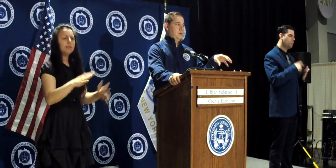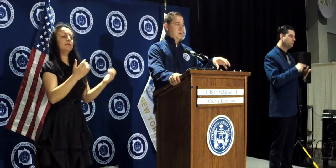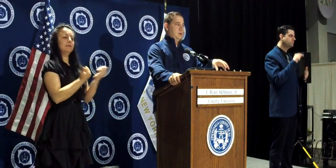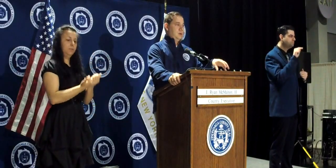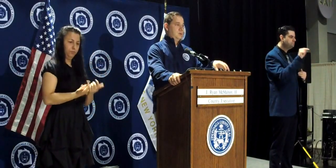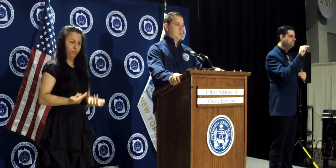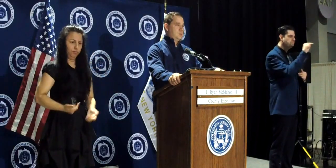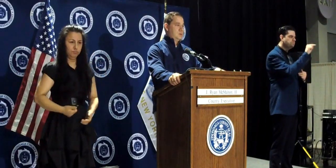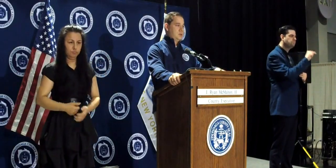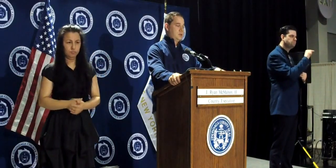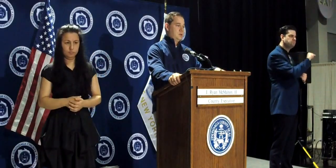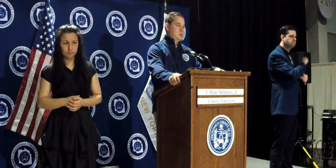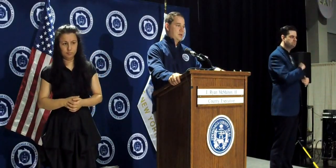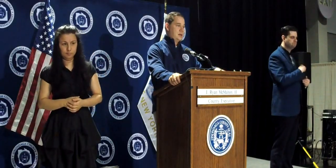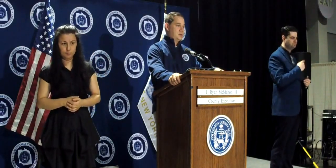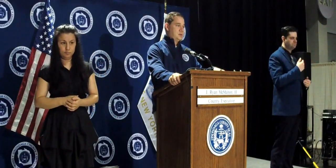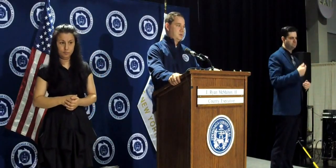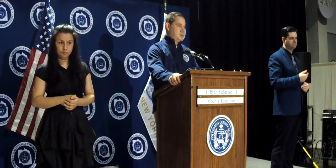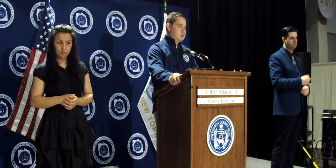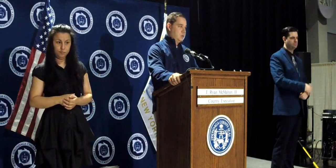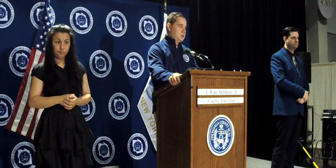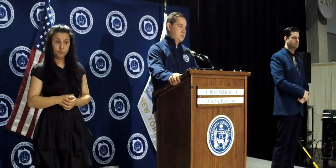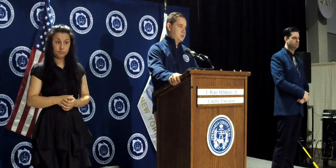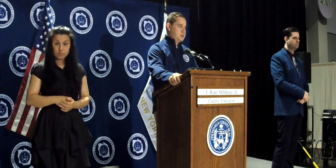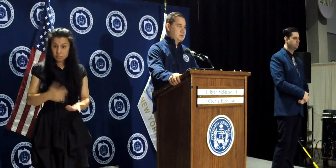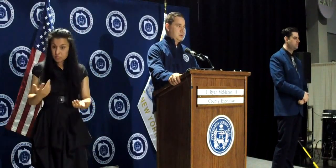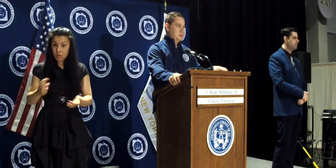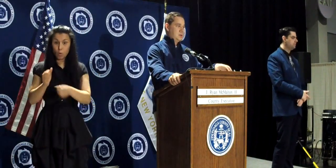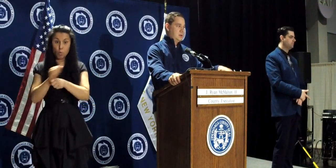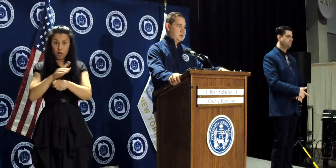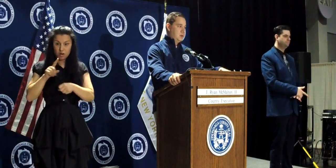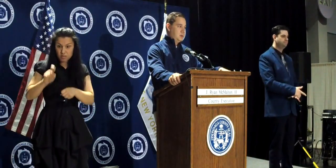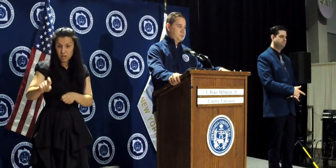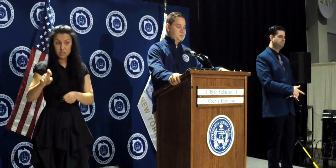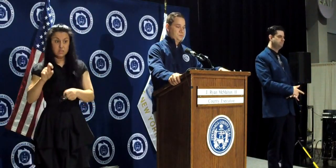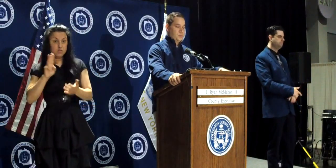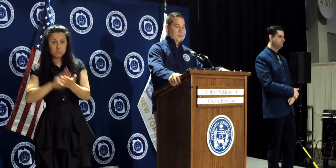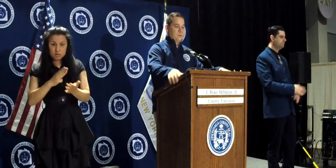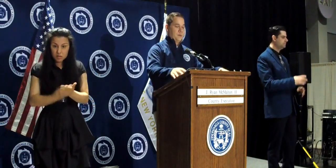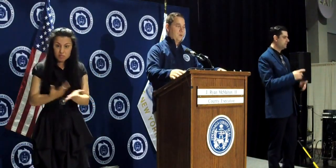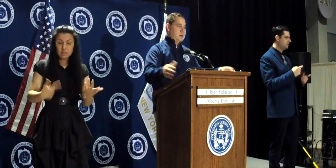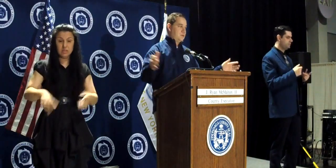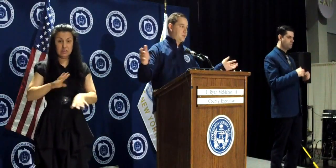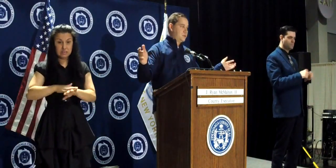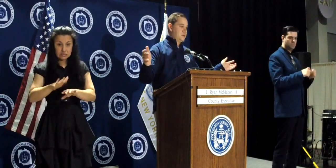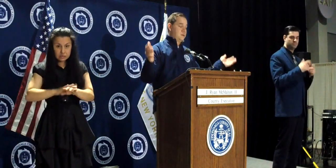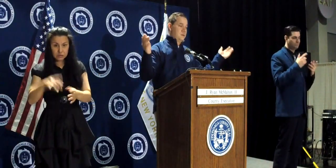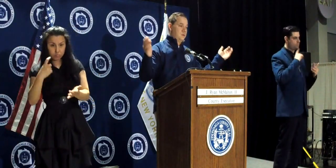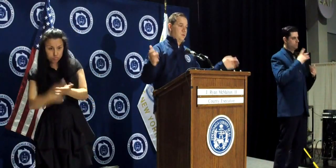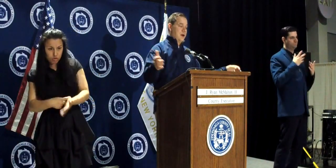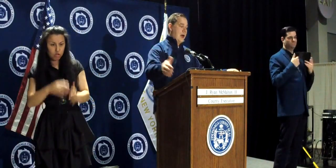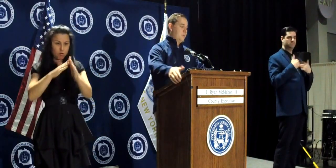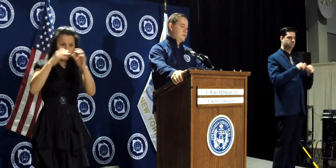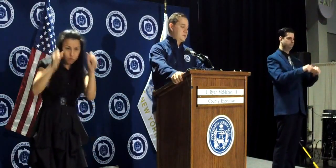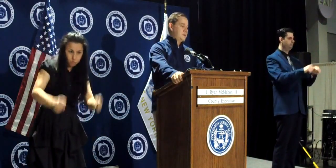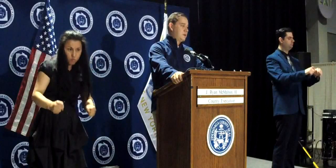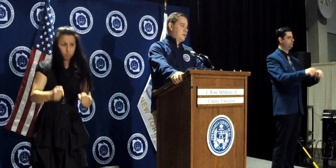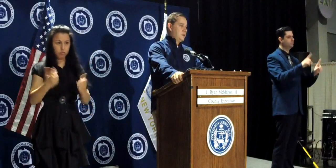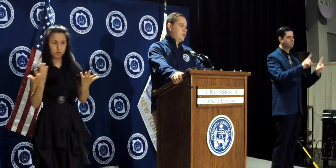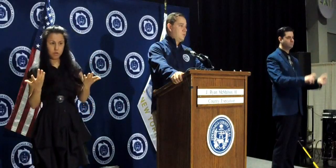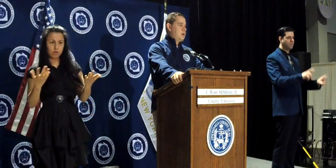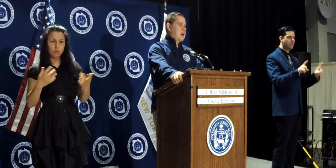we continue to test, to quarantine, to heal, but then we have to distance. So what happens